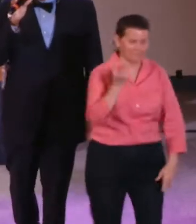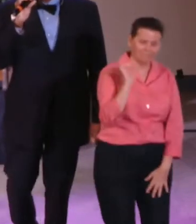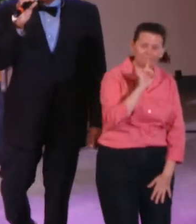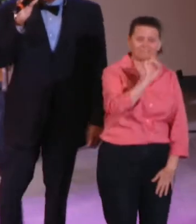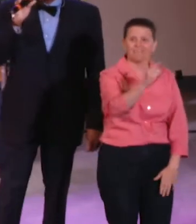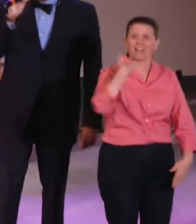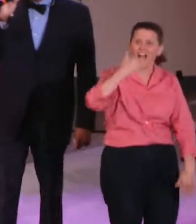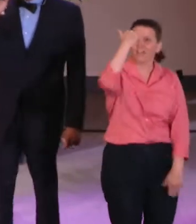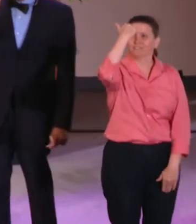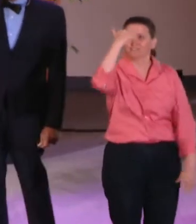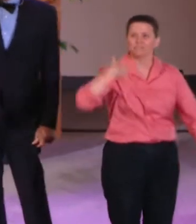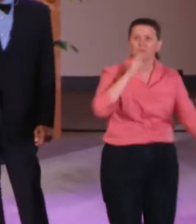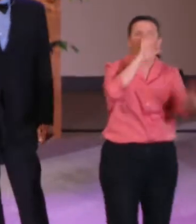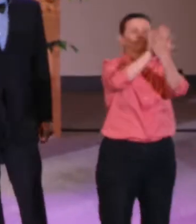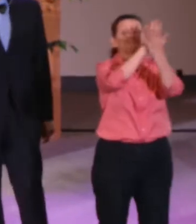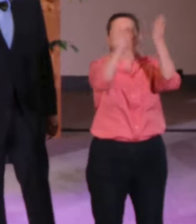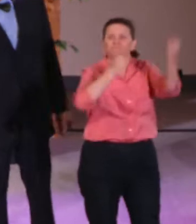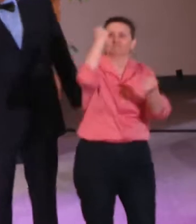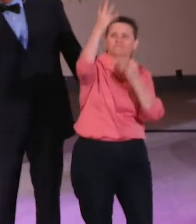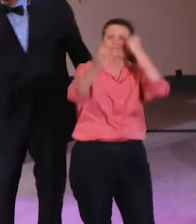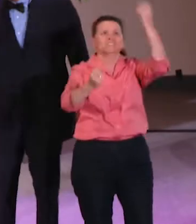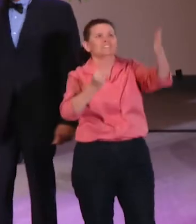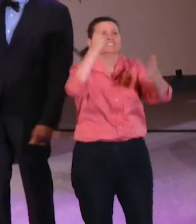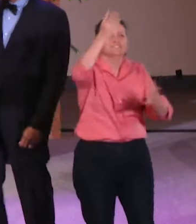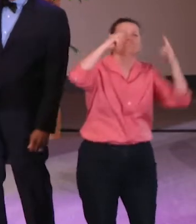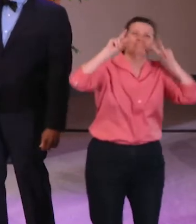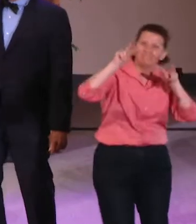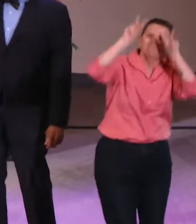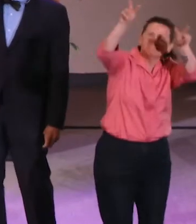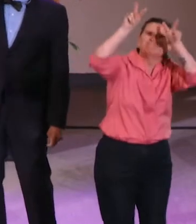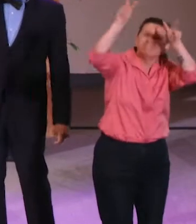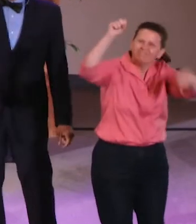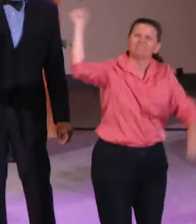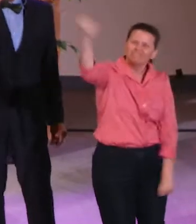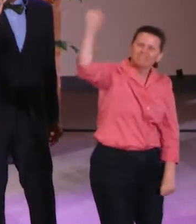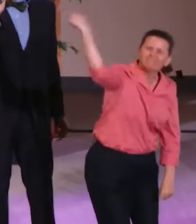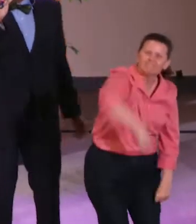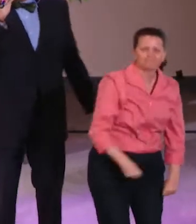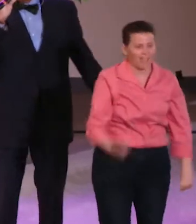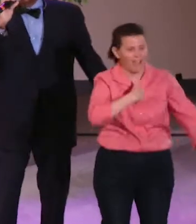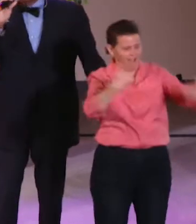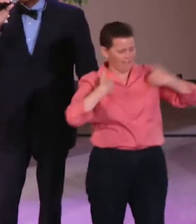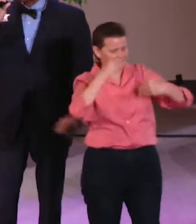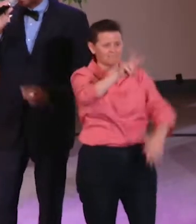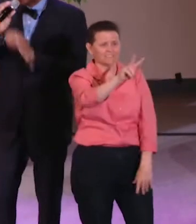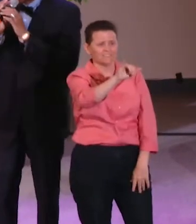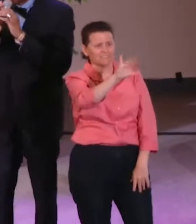take no credit from where my help comes from. I just look up to the hills and I praise it to the sun. I got